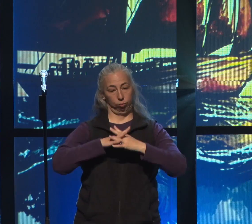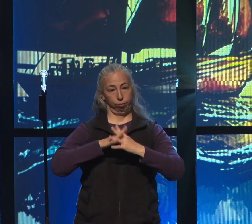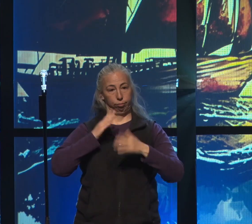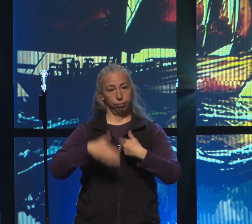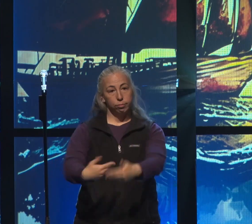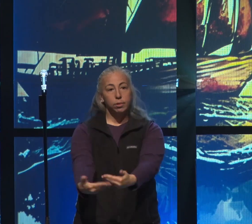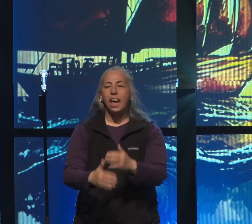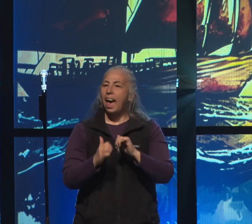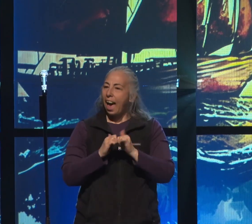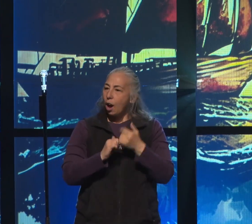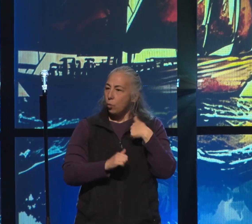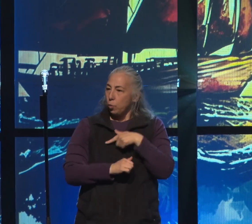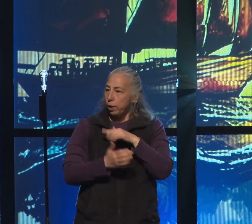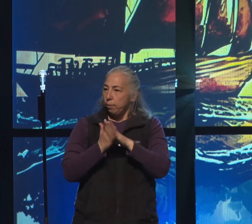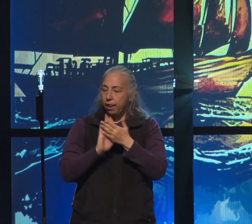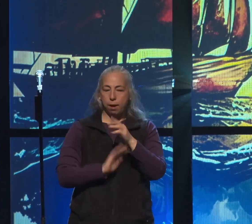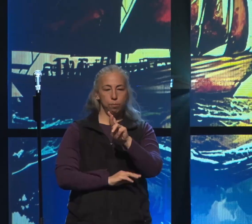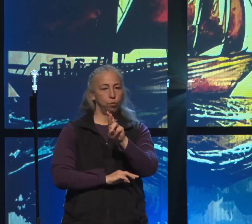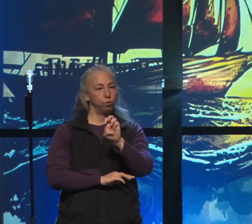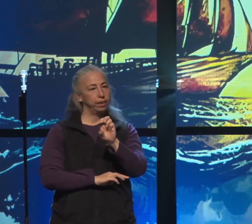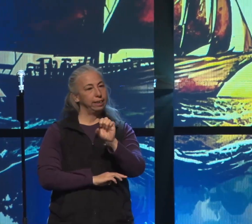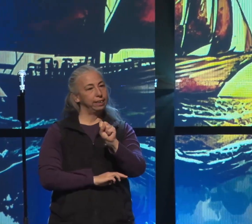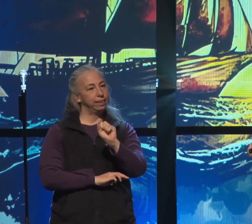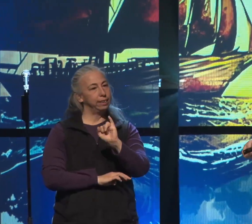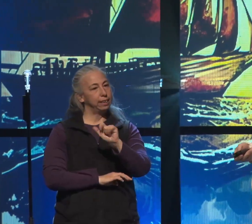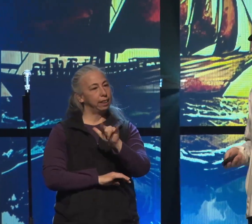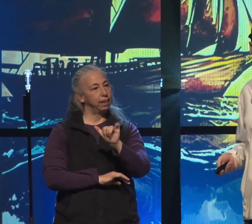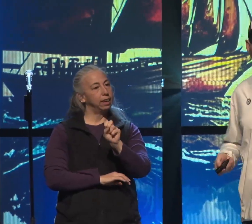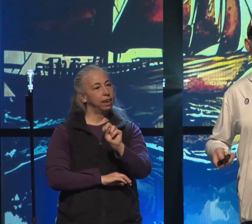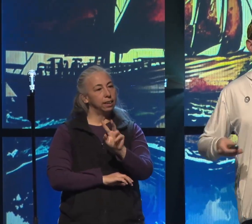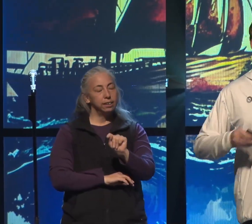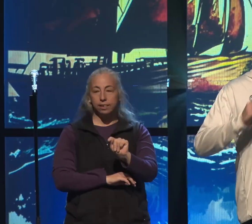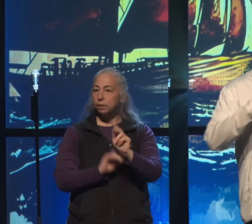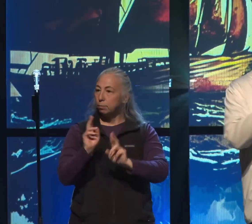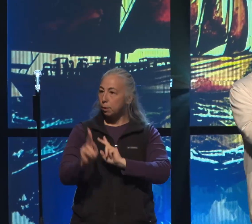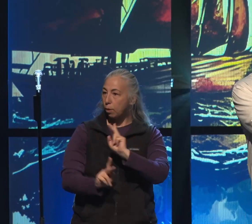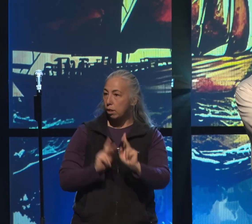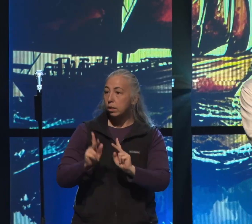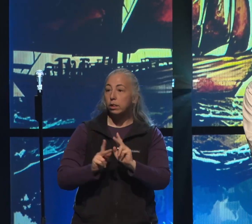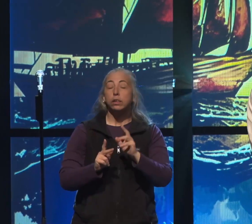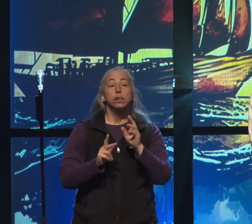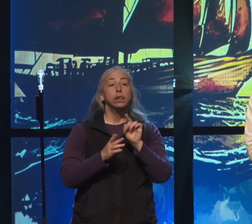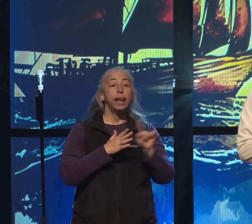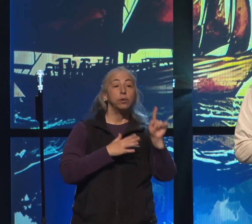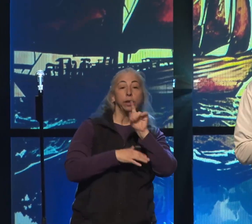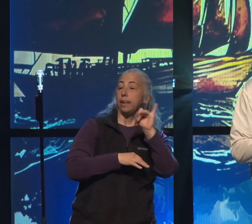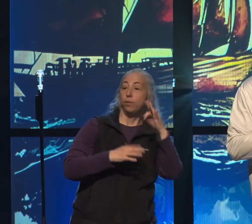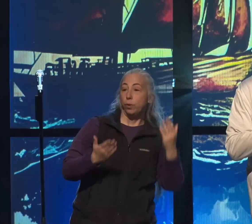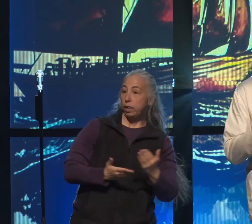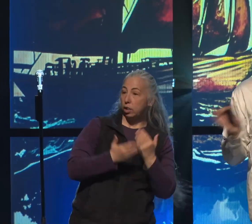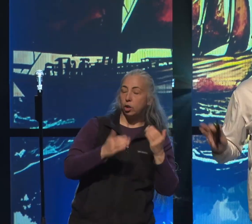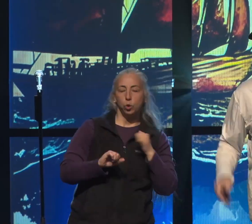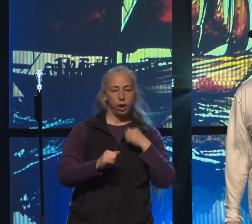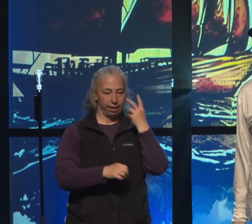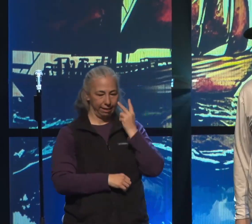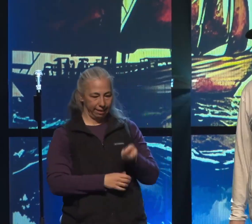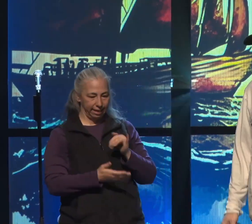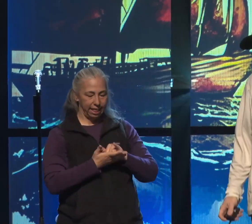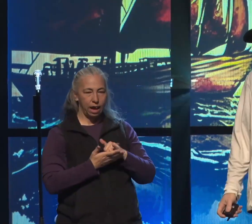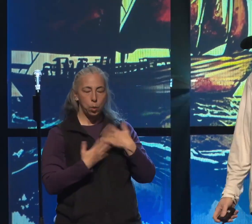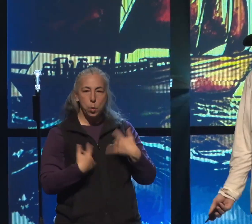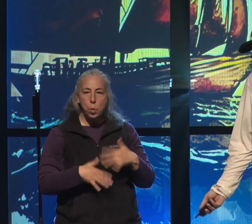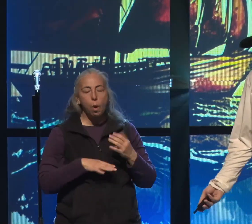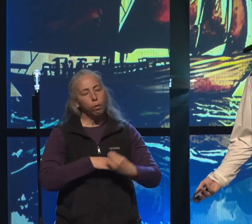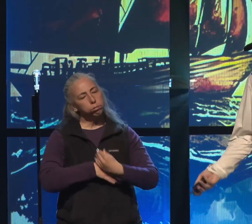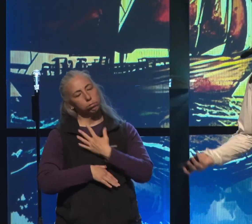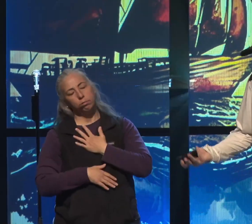resilient people. And last week, our main point, if you weren't able to be here, you can go back and tune in and watch that life-changing